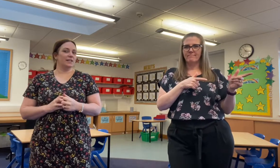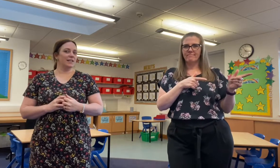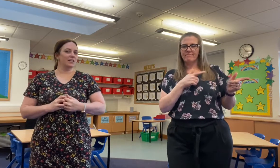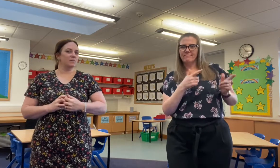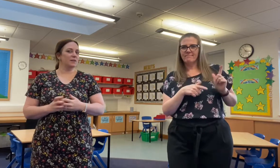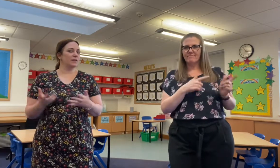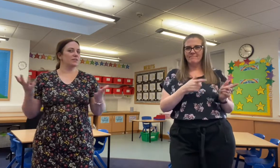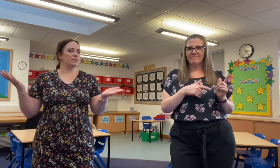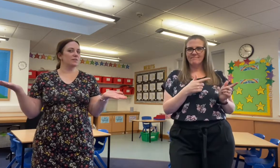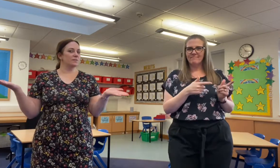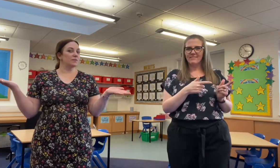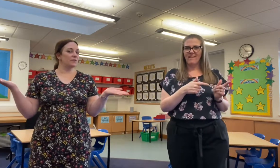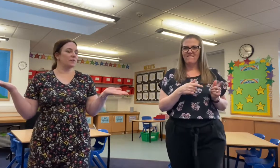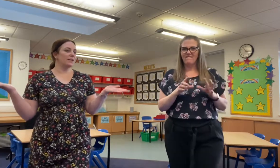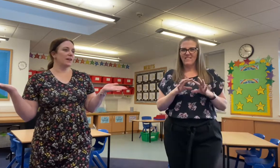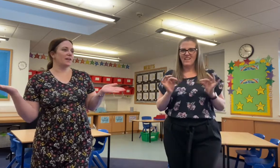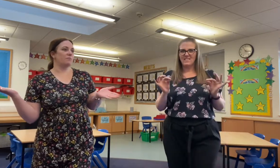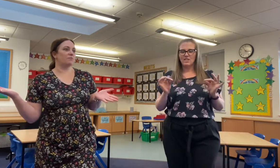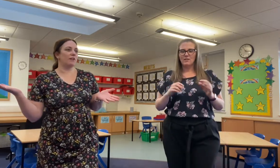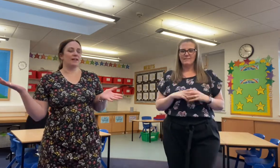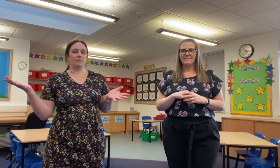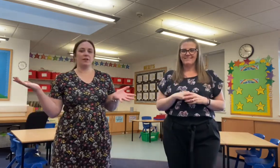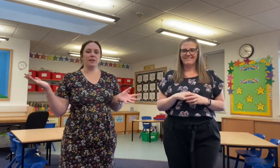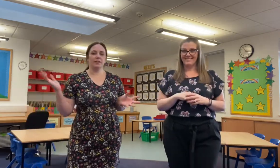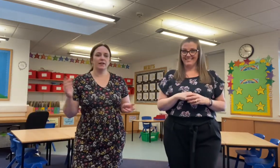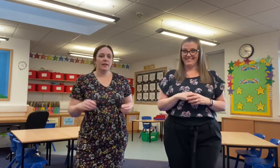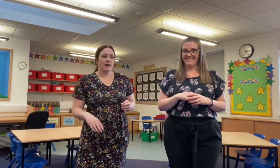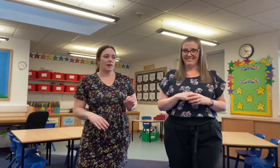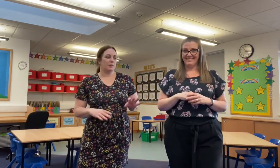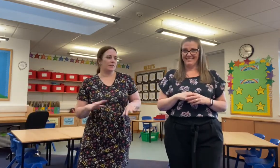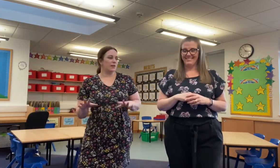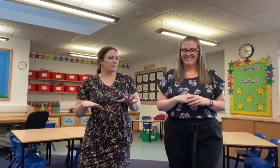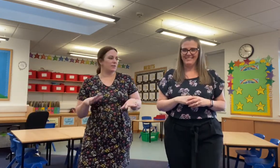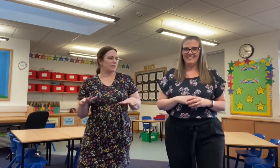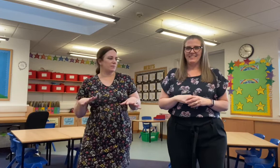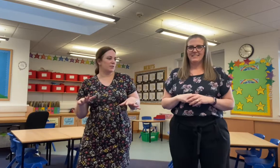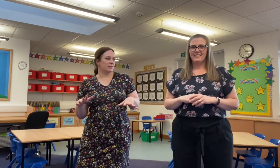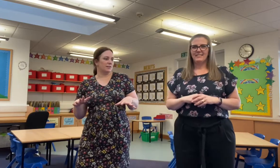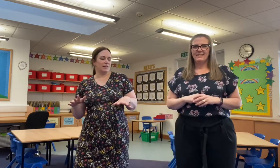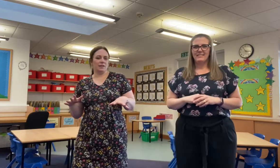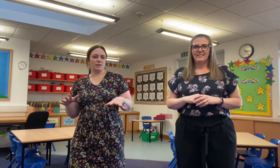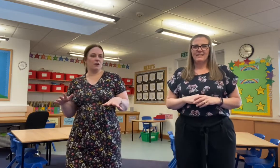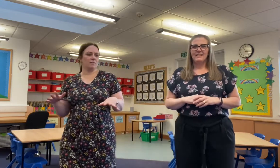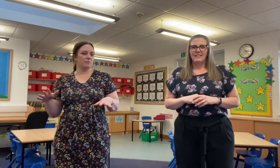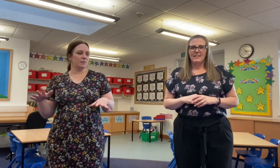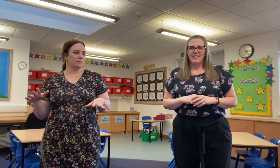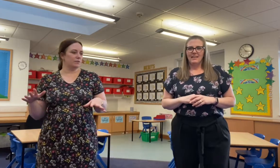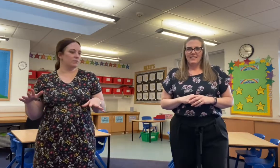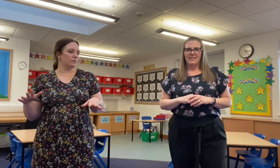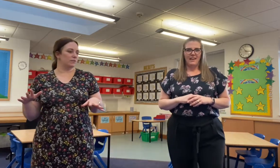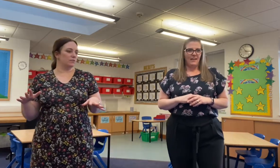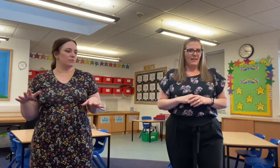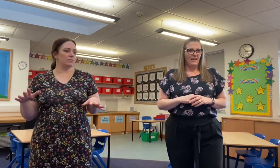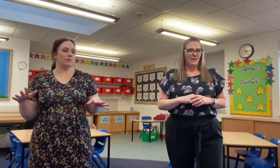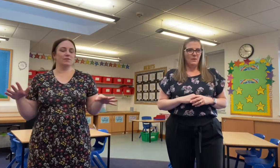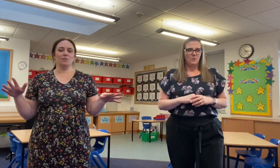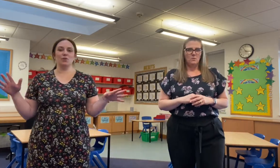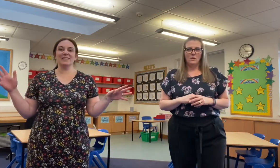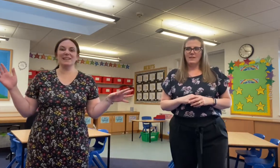finish, we're going to do, as we do every week, a brain break. It's kind of on the subject of sing. I can't remember what this one's called. What's it called?